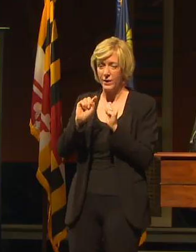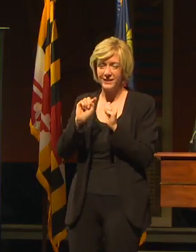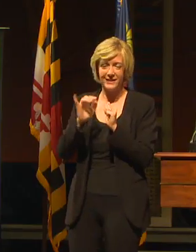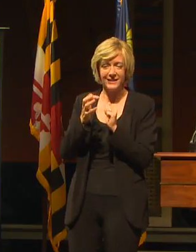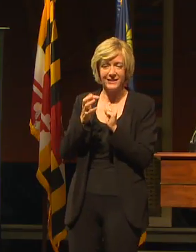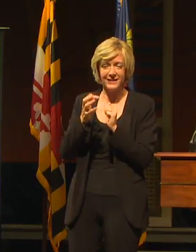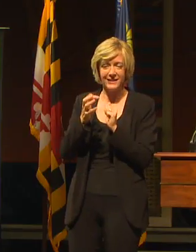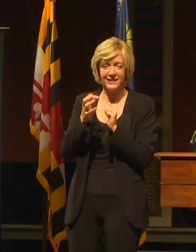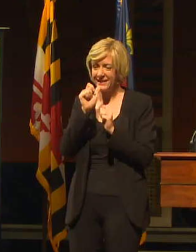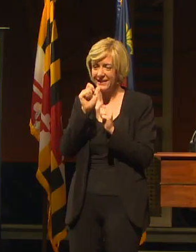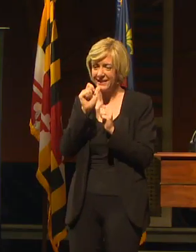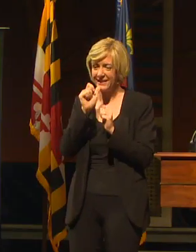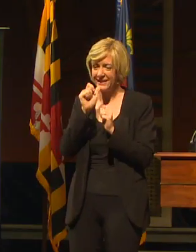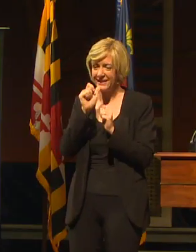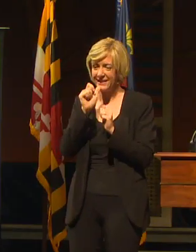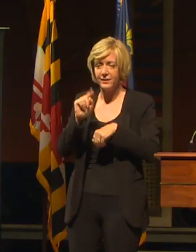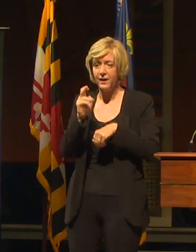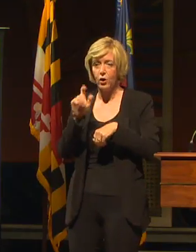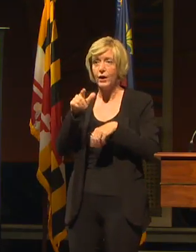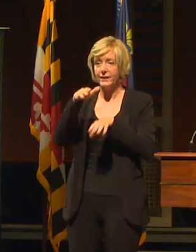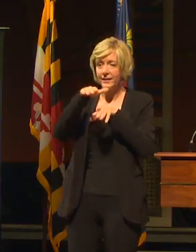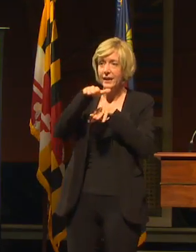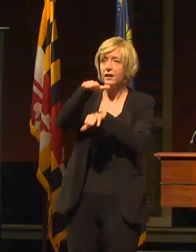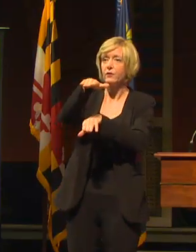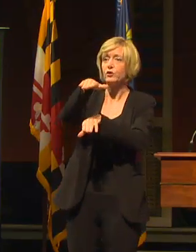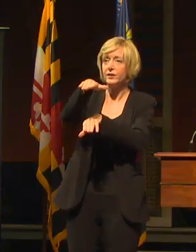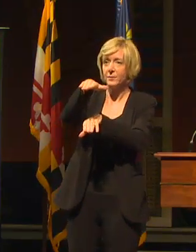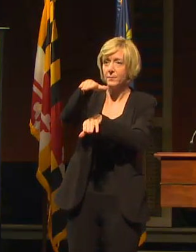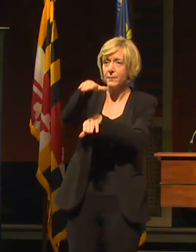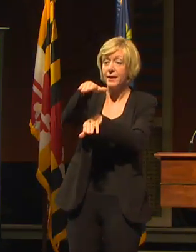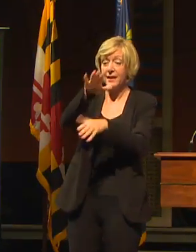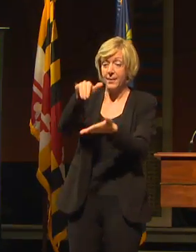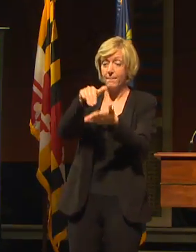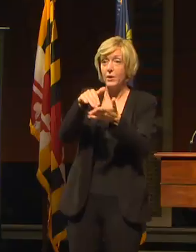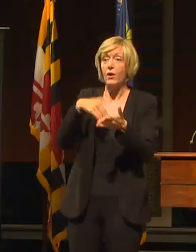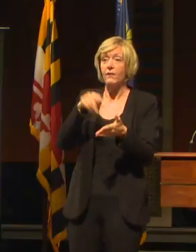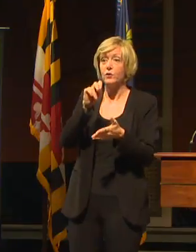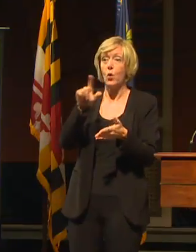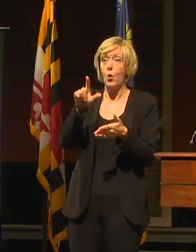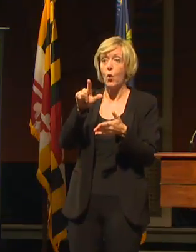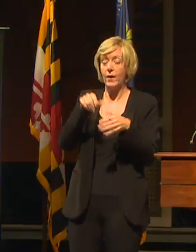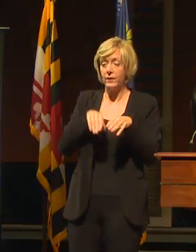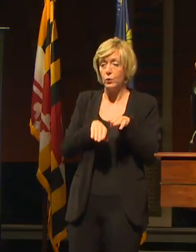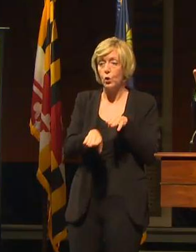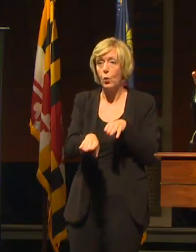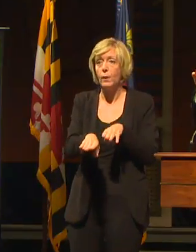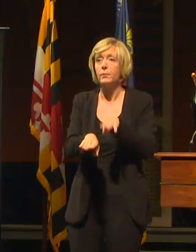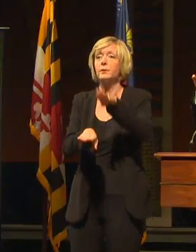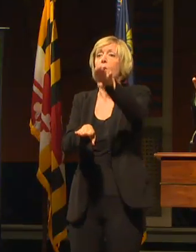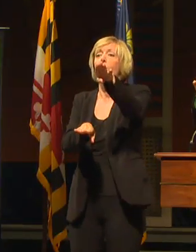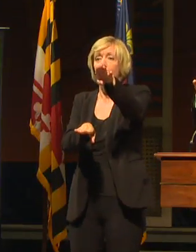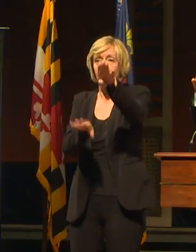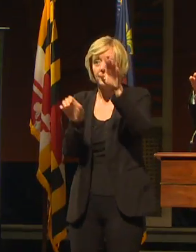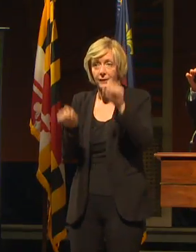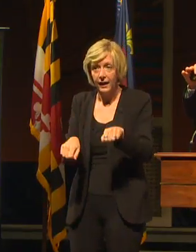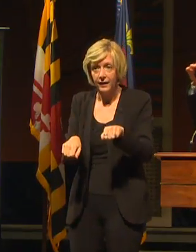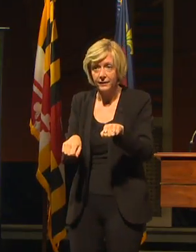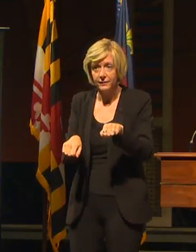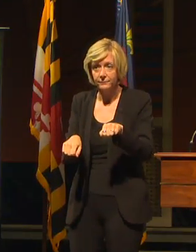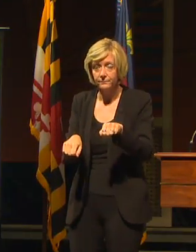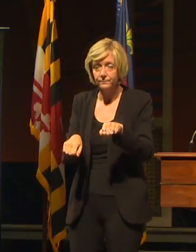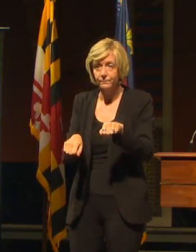not a bridge, it's not a tunnel, it's a cantilevered system. They had toll lanes in the middle, traveling down, they depressed them, brought the outside general purpose lanes